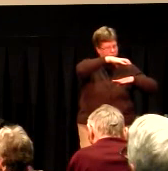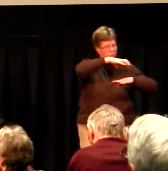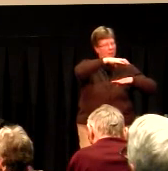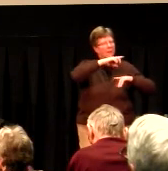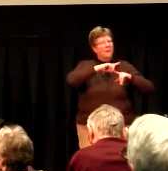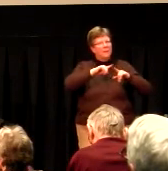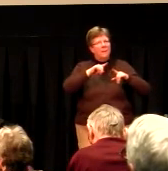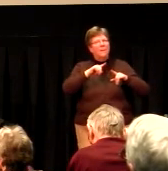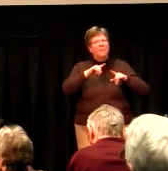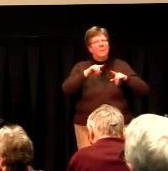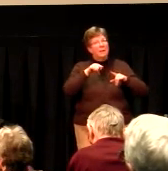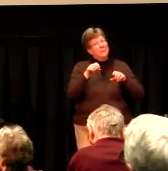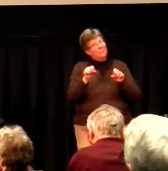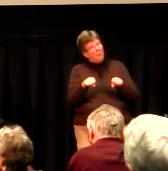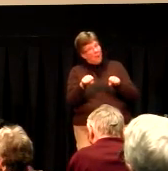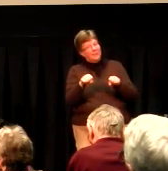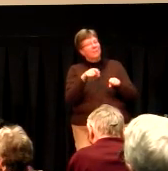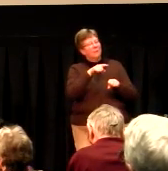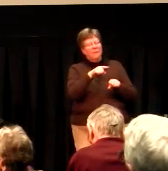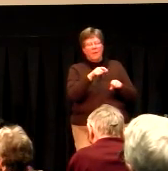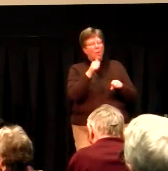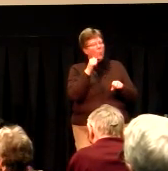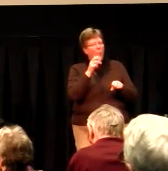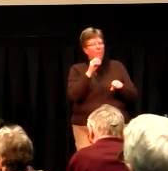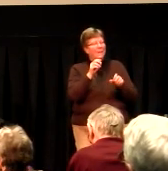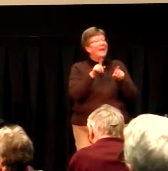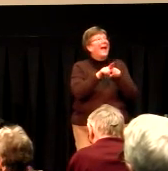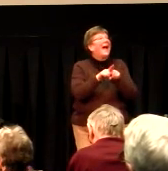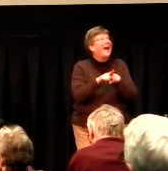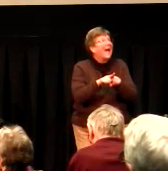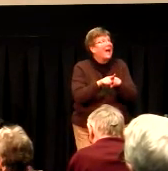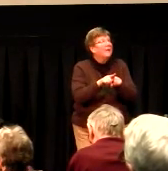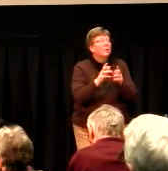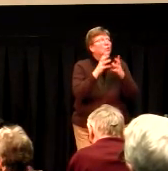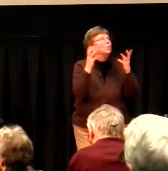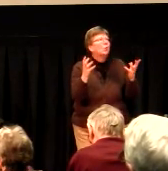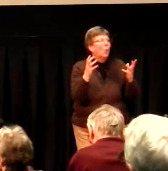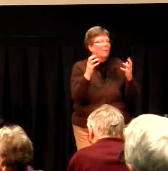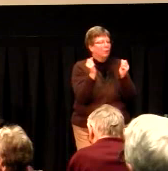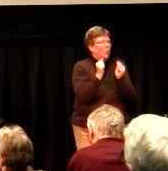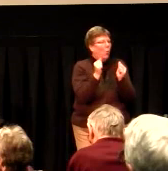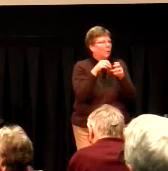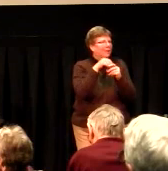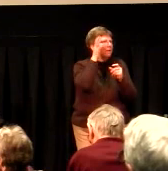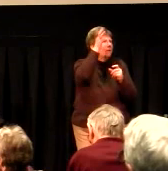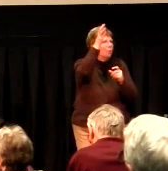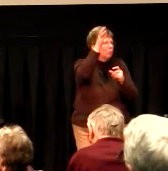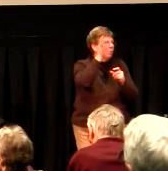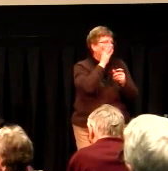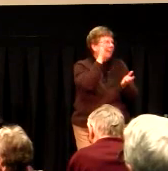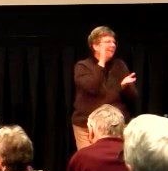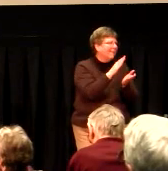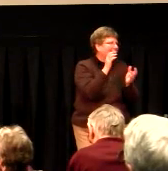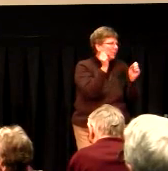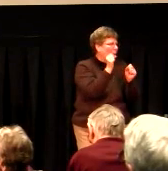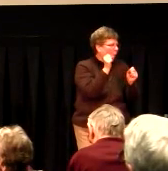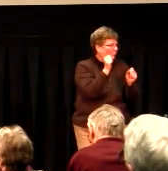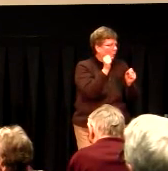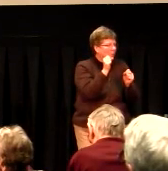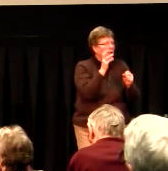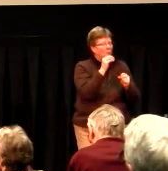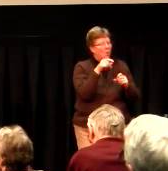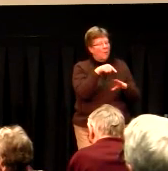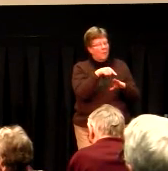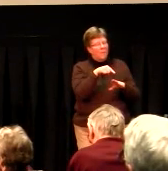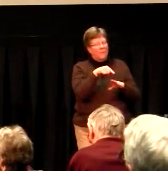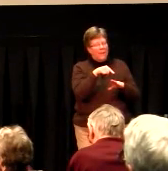But it's possible that they won't be as cold in the future, or that they won't be,